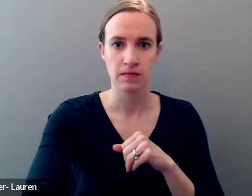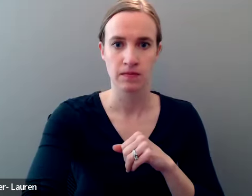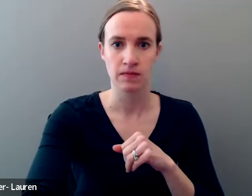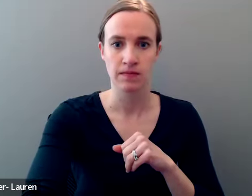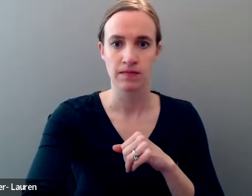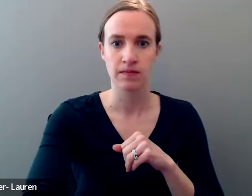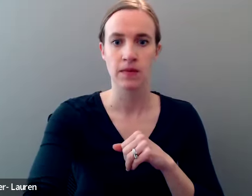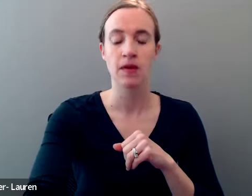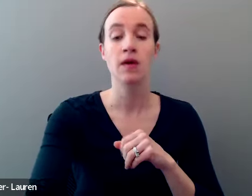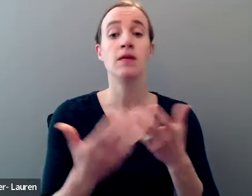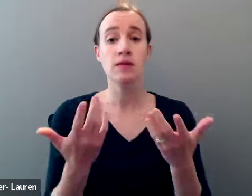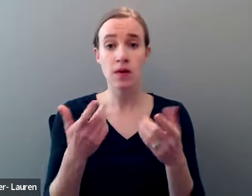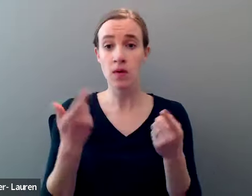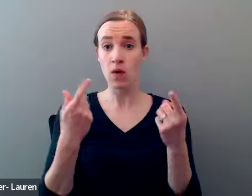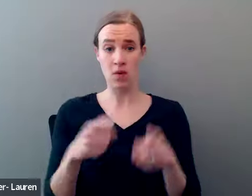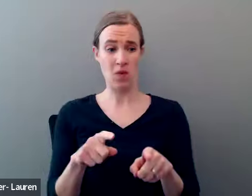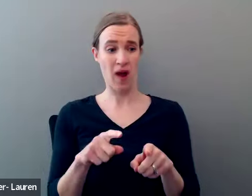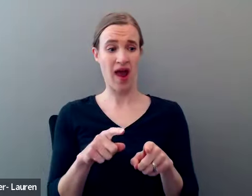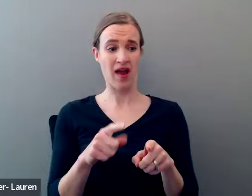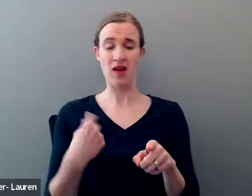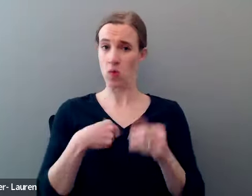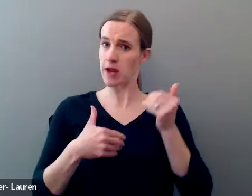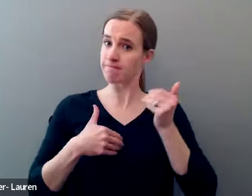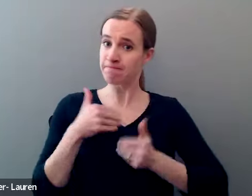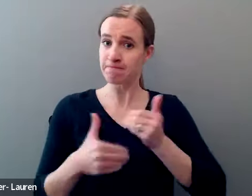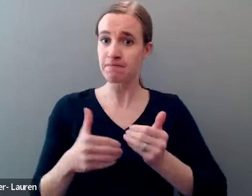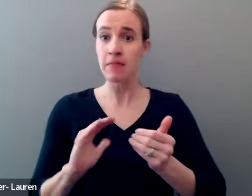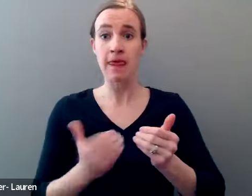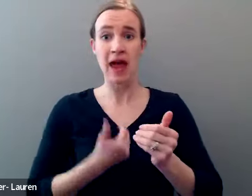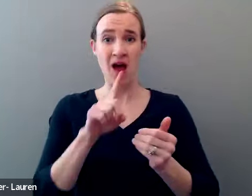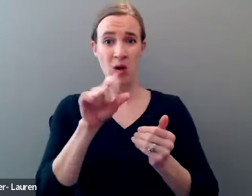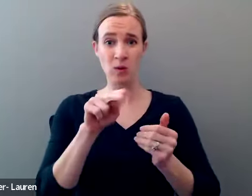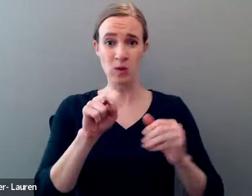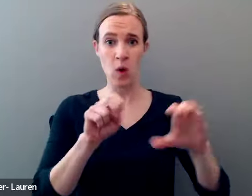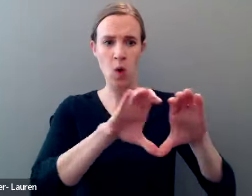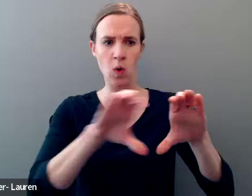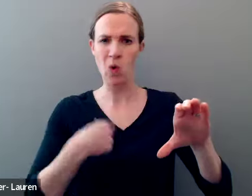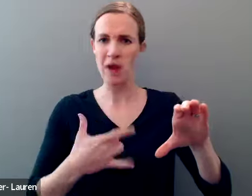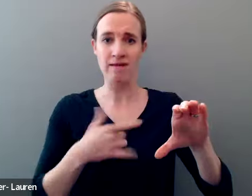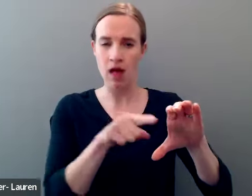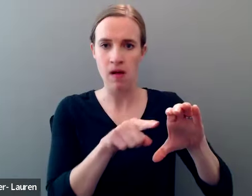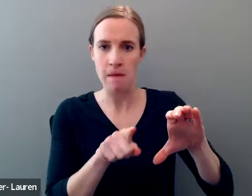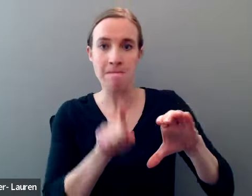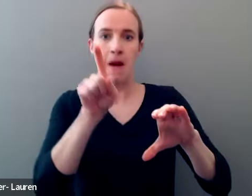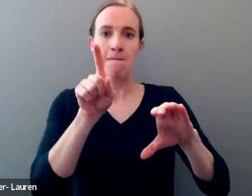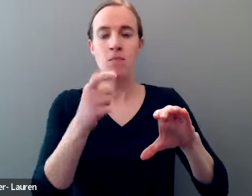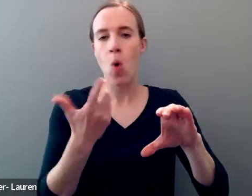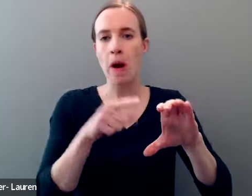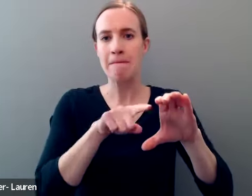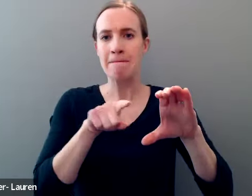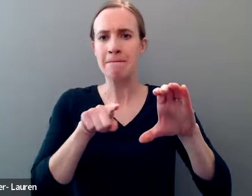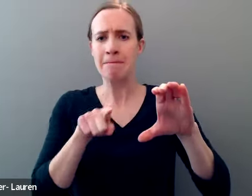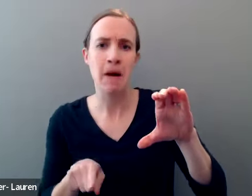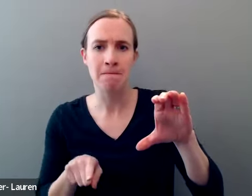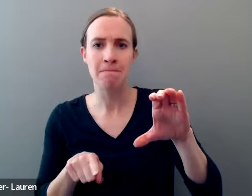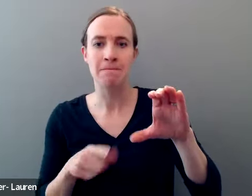when we get bumped out of our zones, and I'm pretty sure that the majority of us, not the people in this room, but just